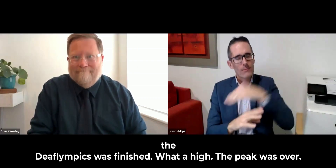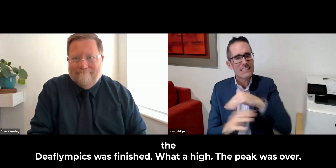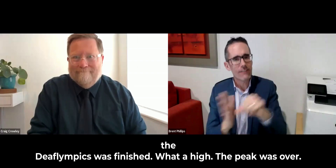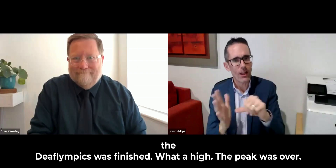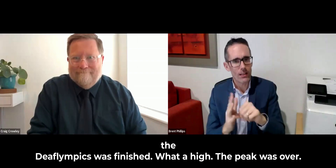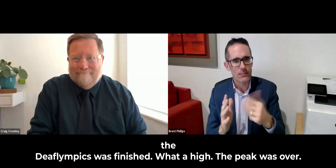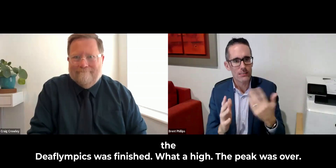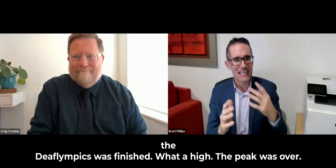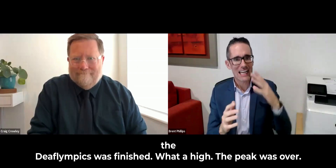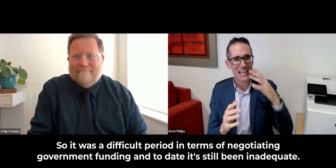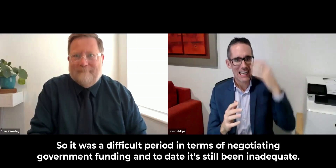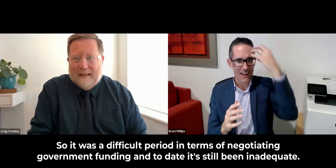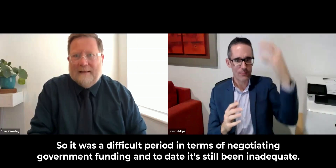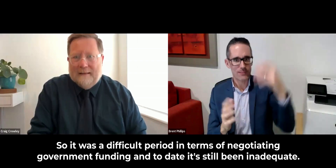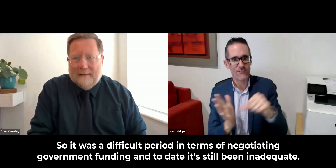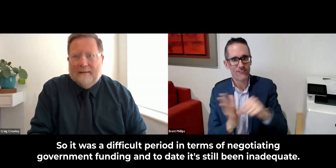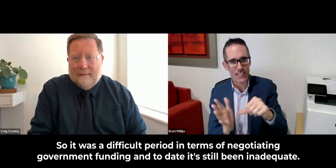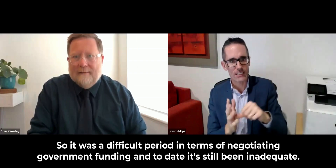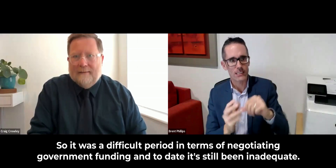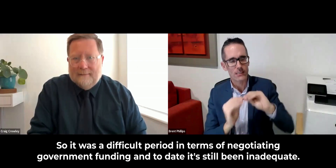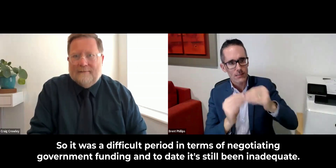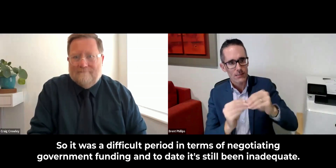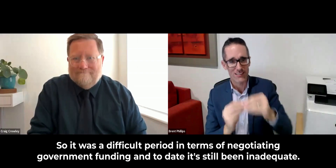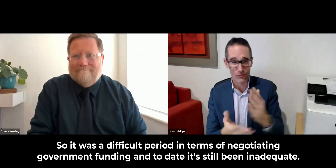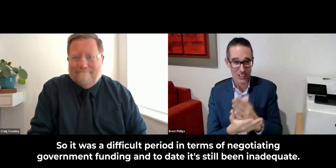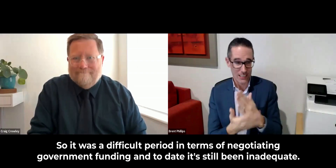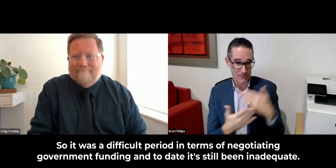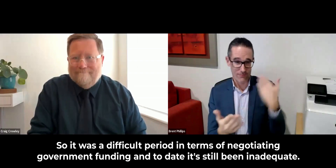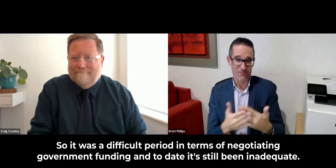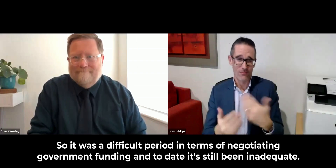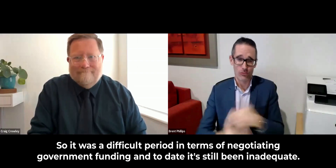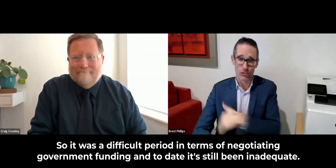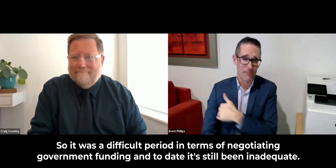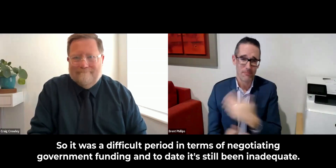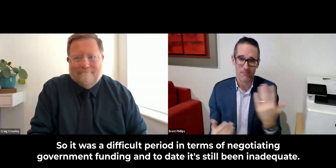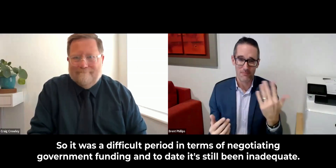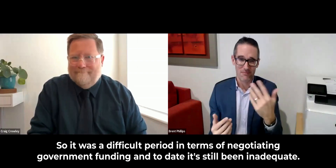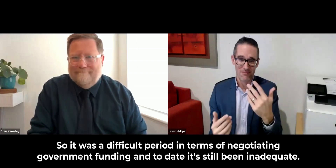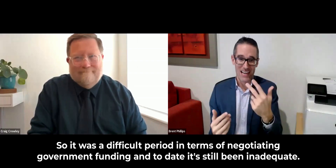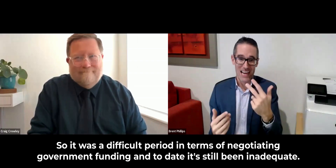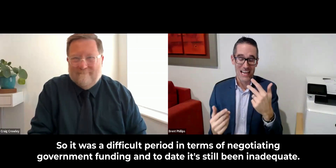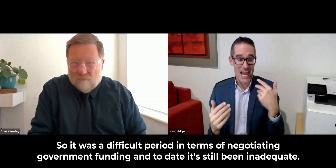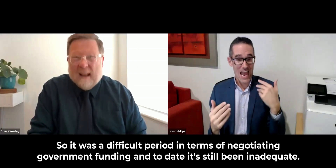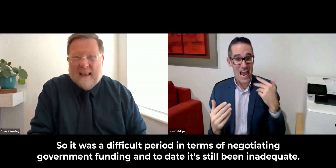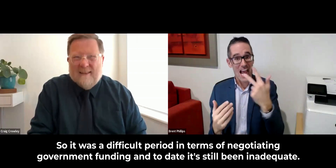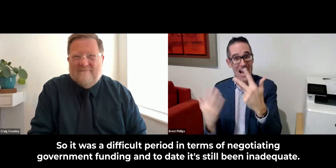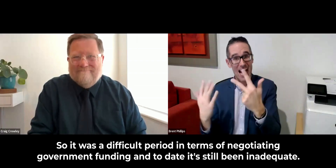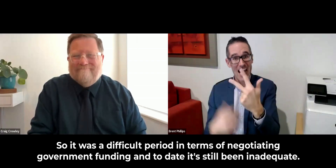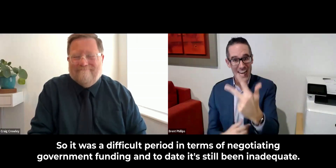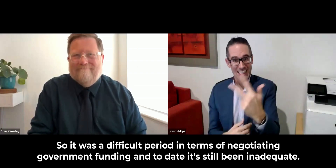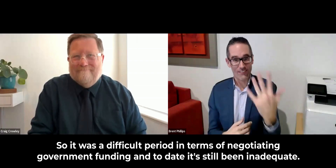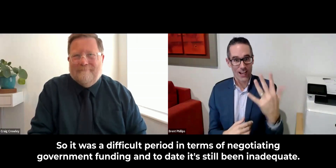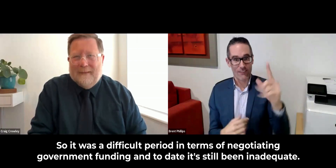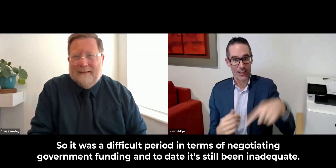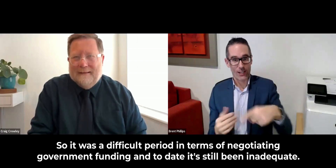peak was over. So it was a difficult period in terms of negotiating government funding, and to date, it's still